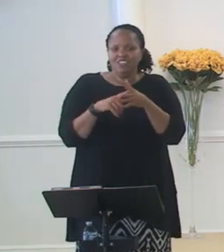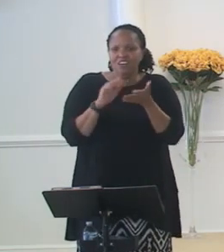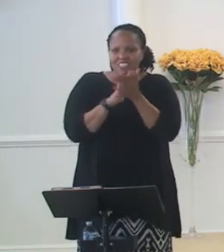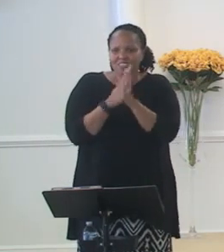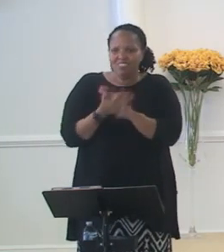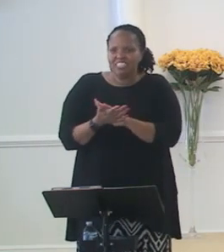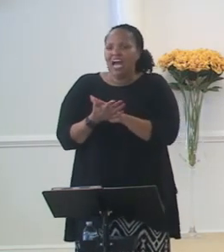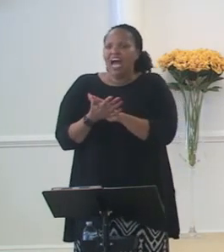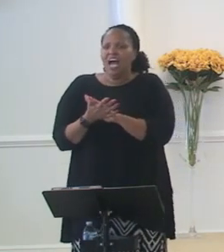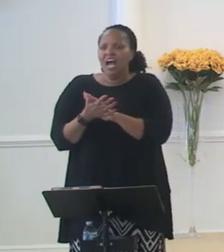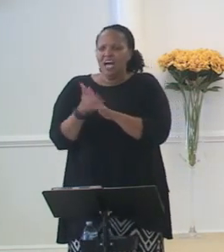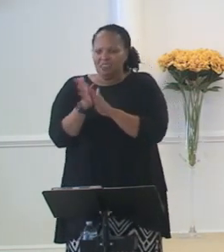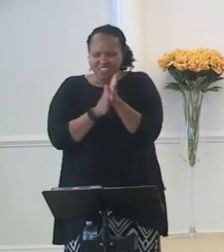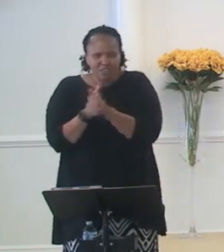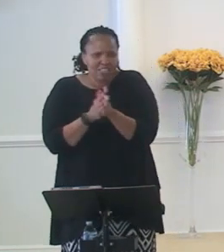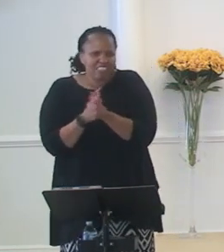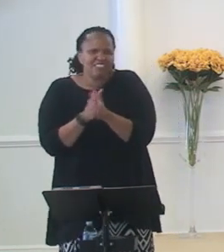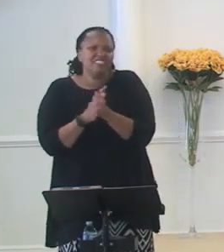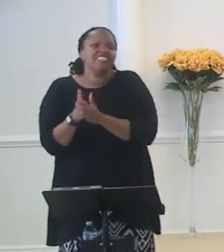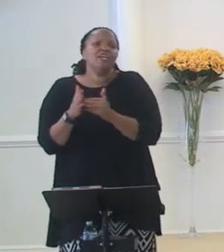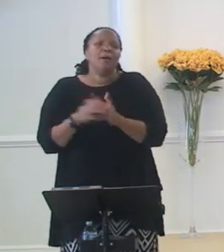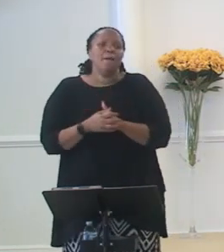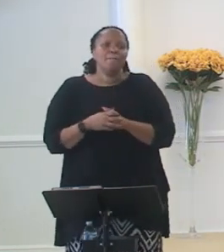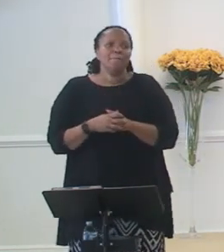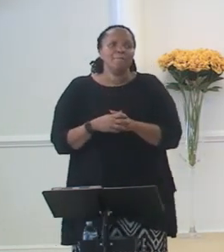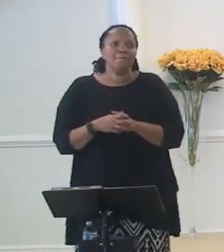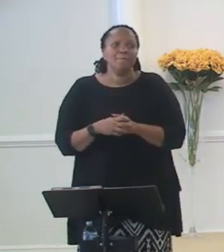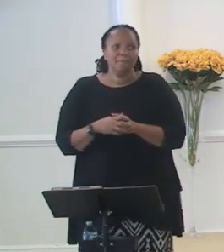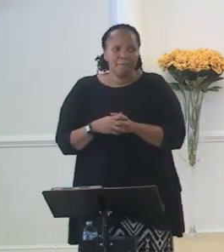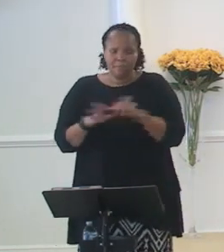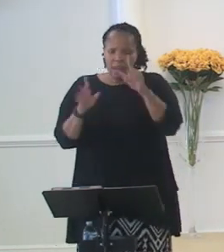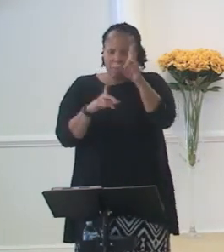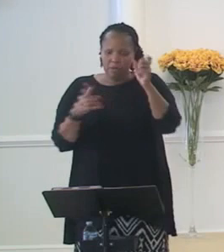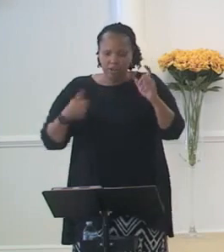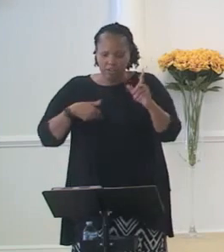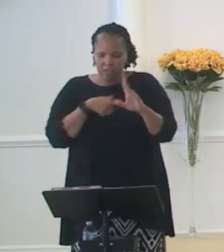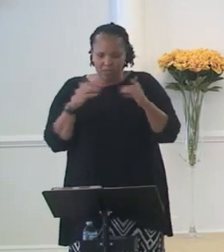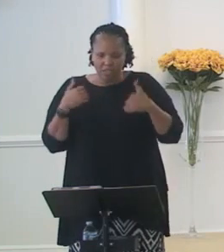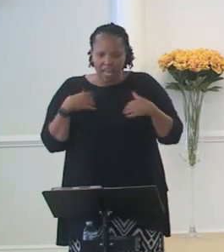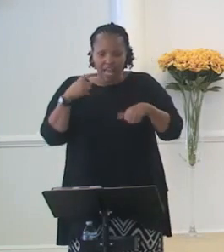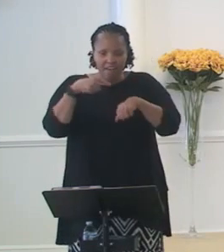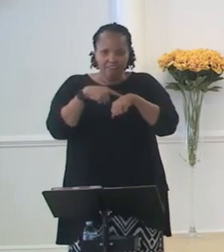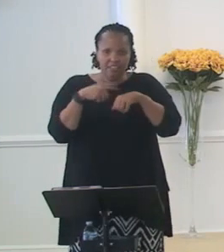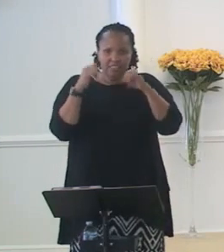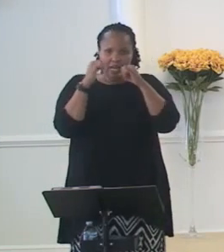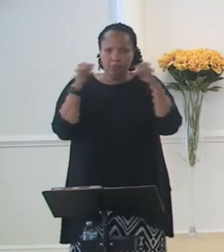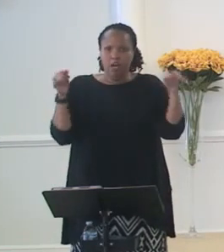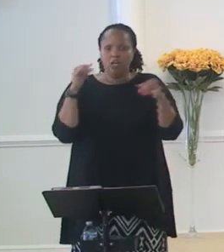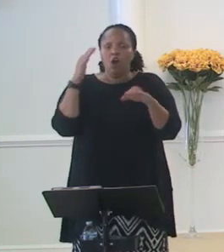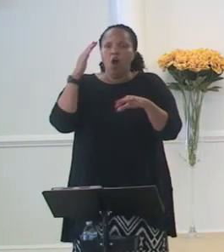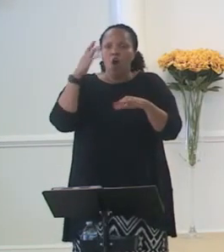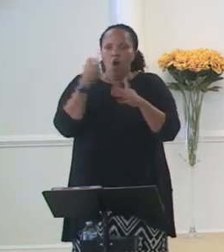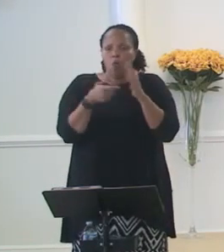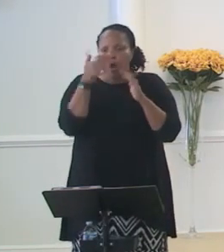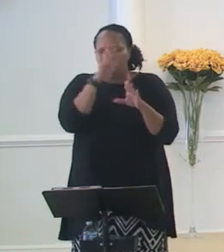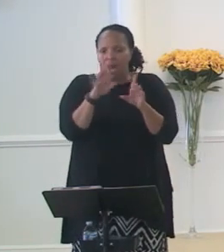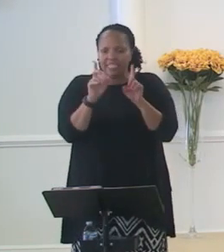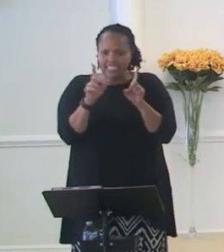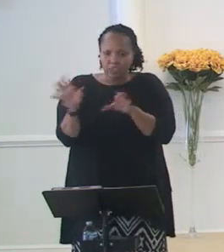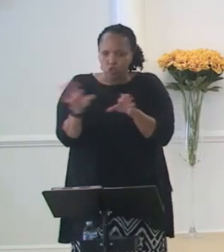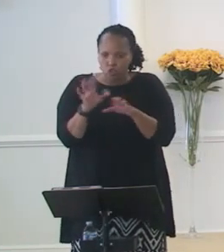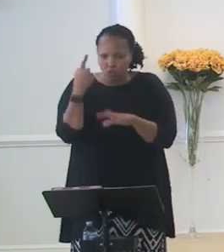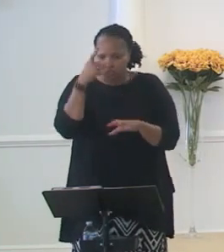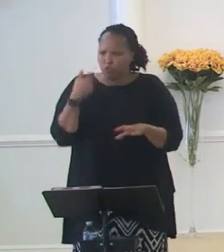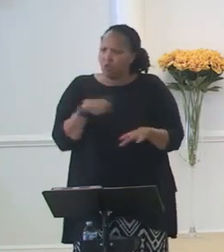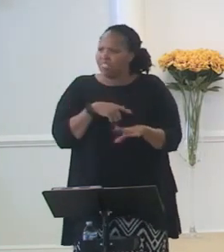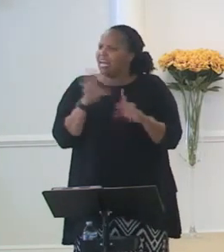aggressive. Deacon Watkins, we get aggressive now because we got a timeline on what God needs to do for us. Did